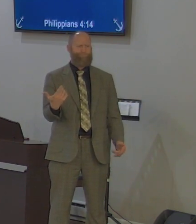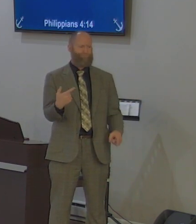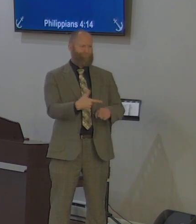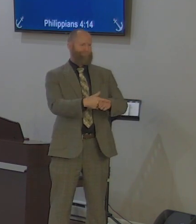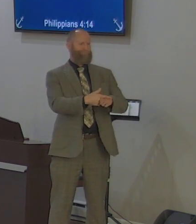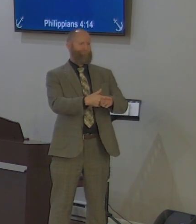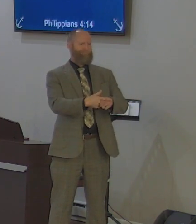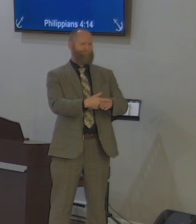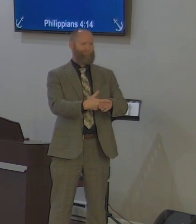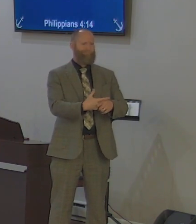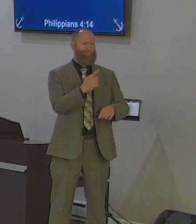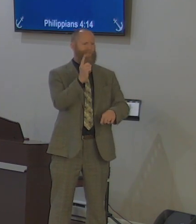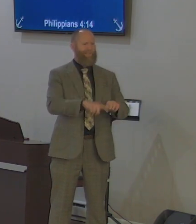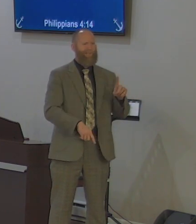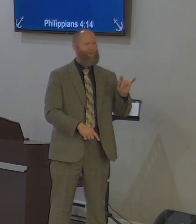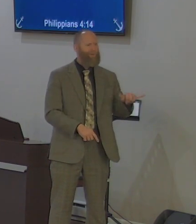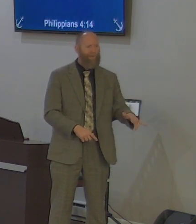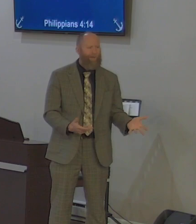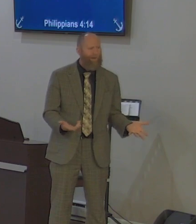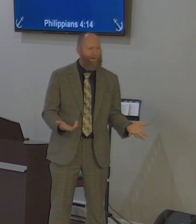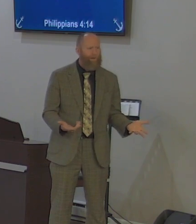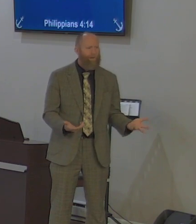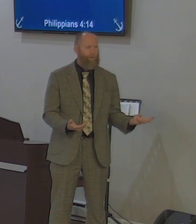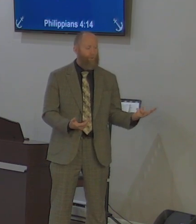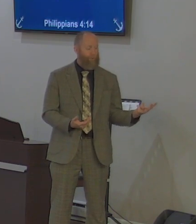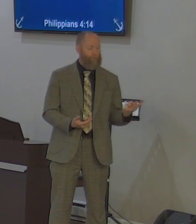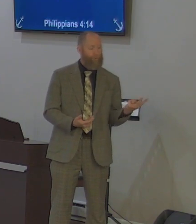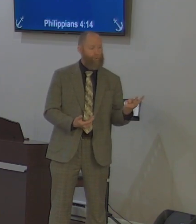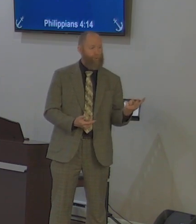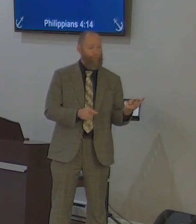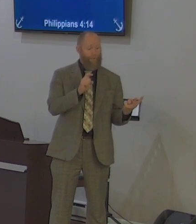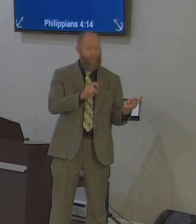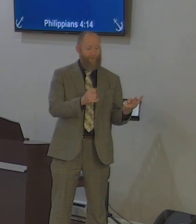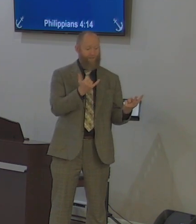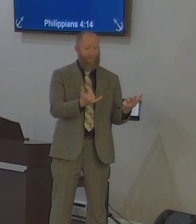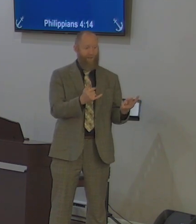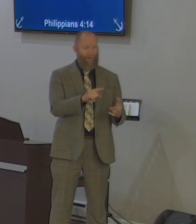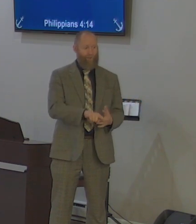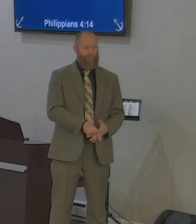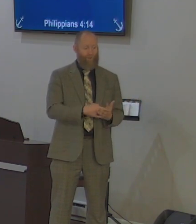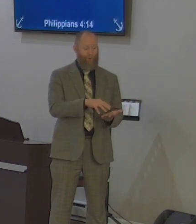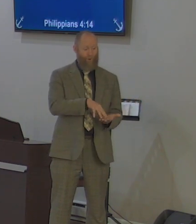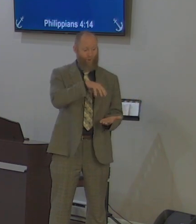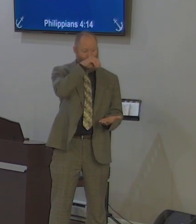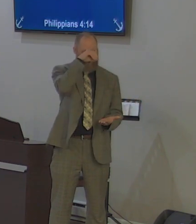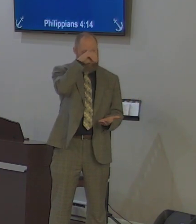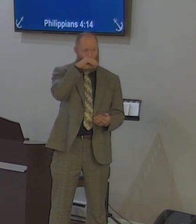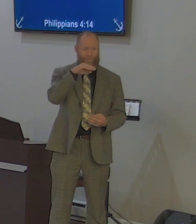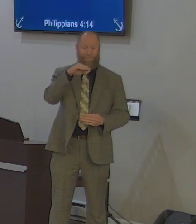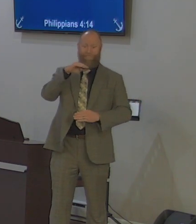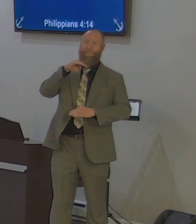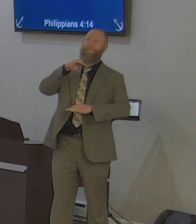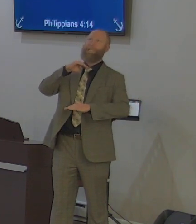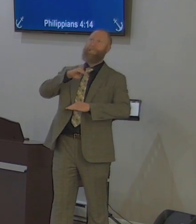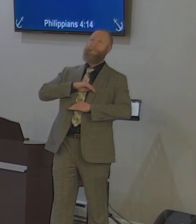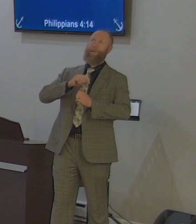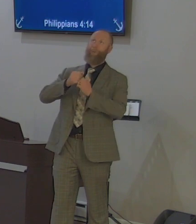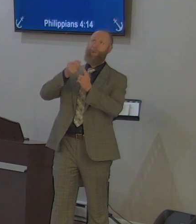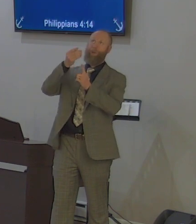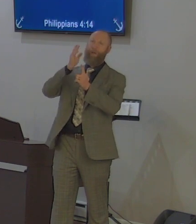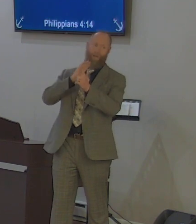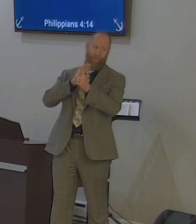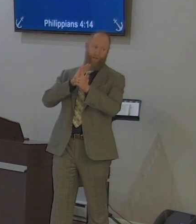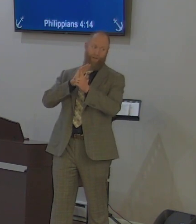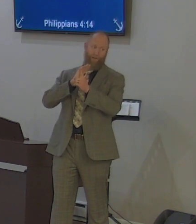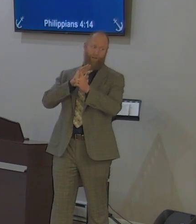Let me tell you that they had to learn whether they were going to be contented with God because of what he put in their life